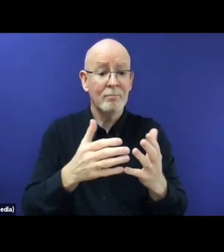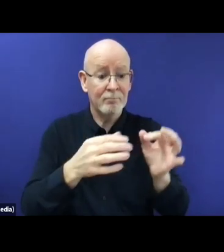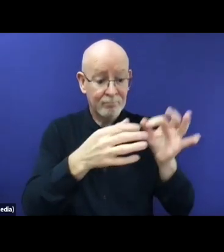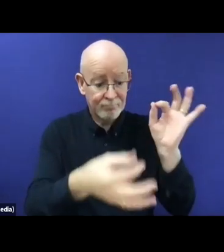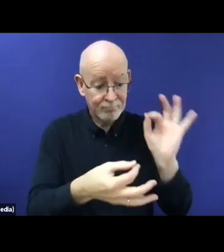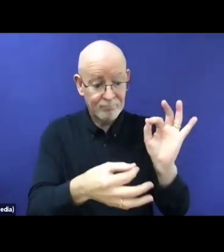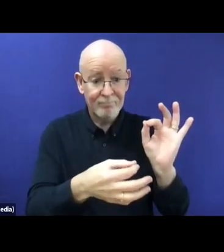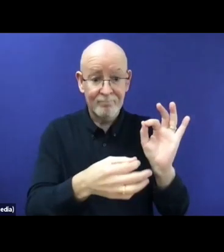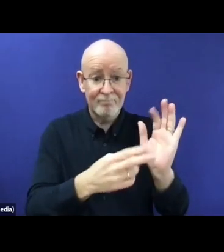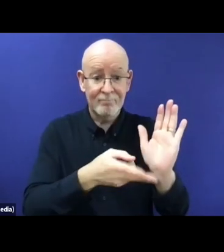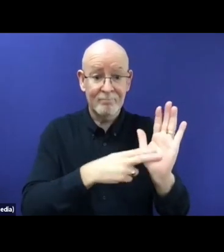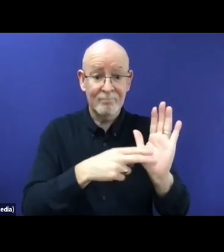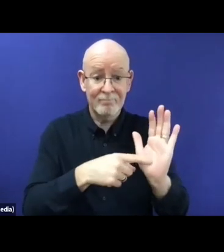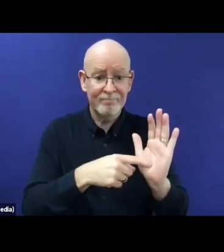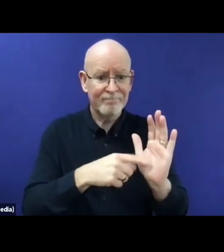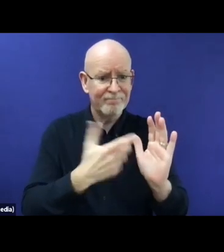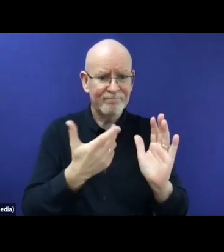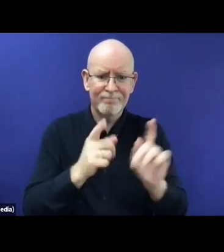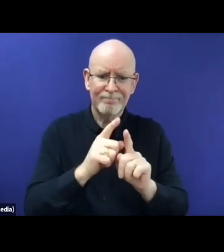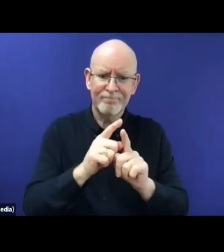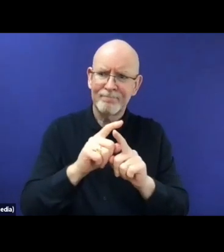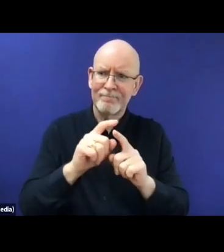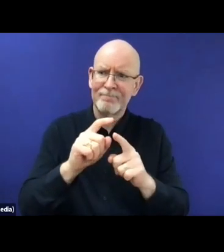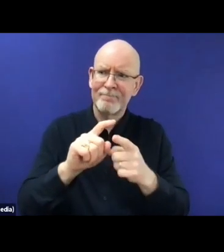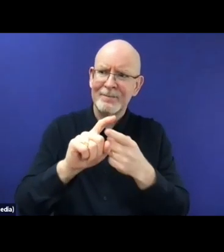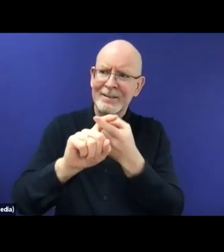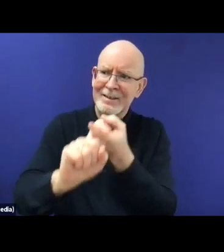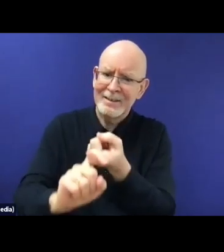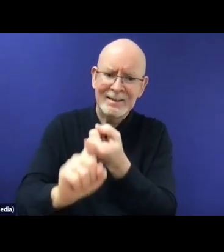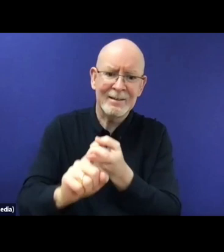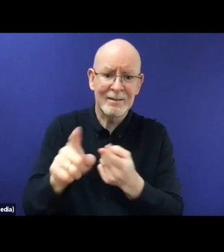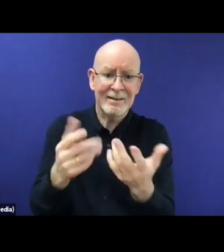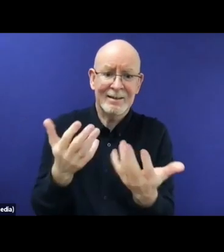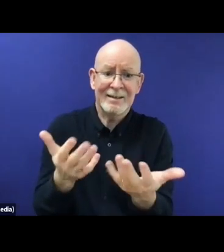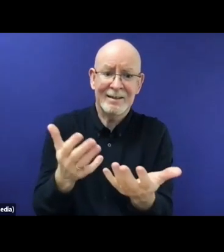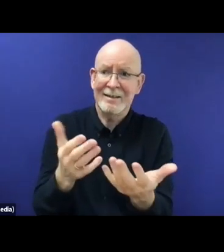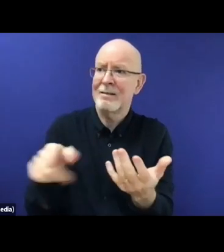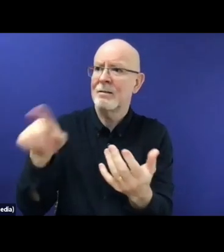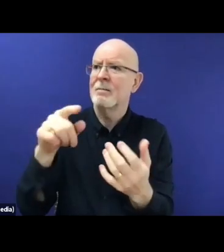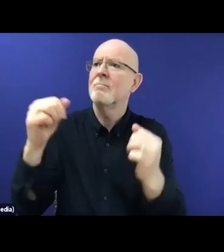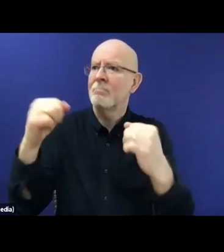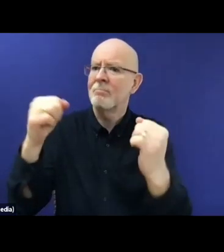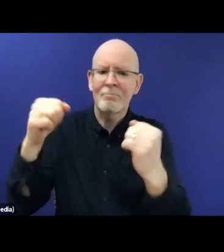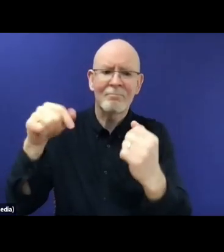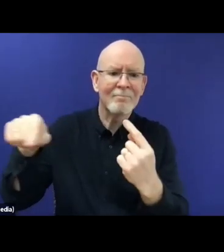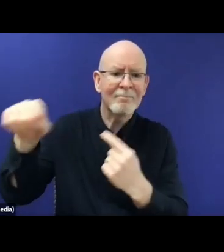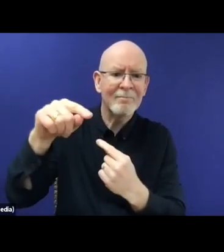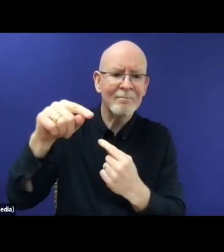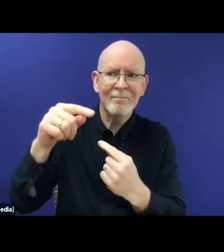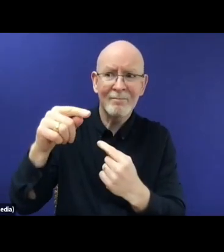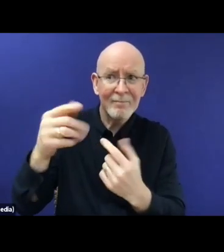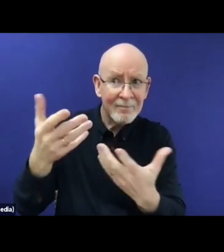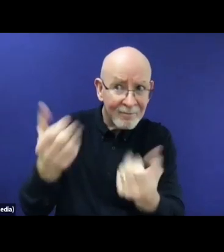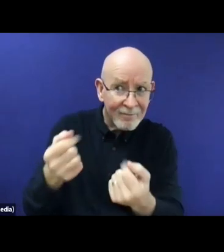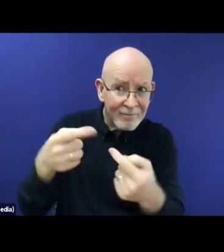build on that, and it attempts to strengthen states' resolve to cooperate to solve some of the critical issues that affect